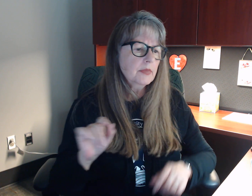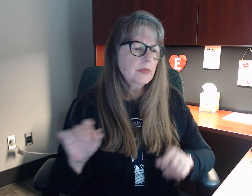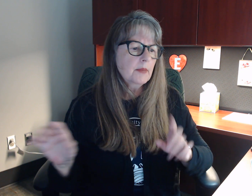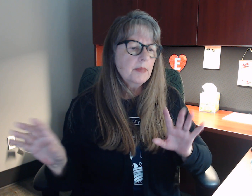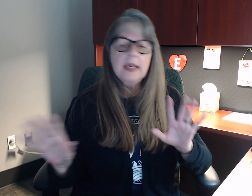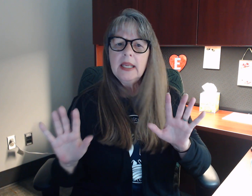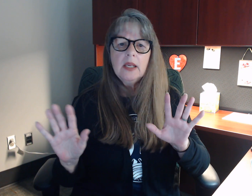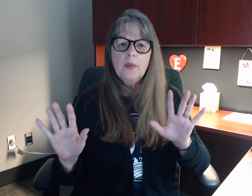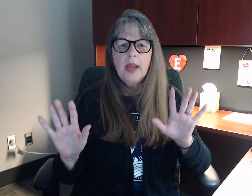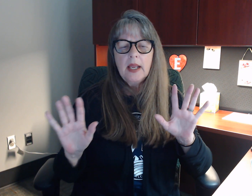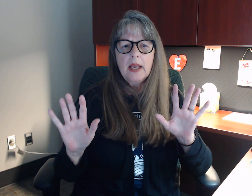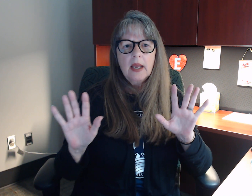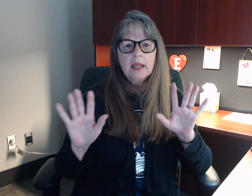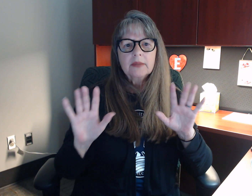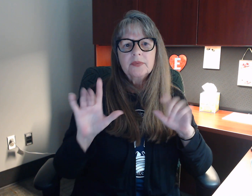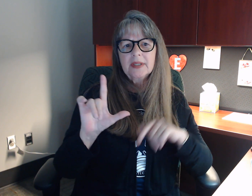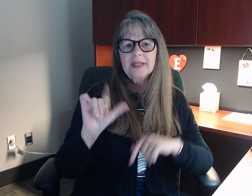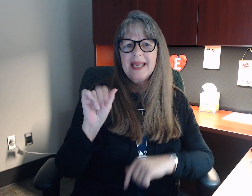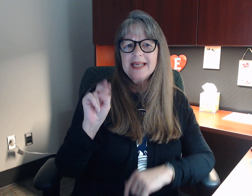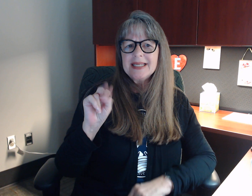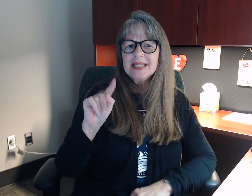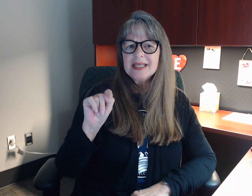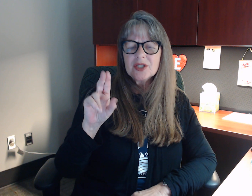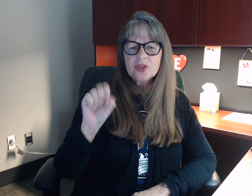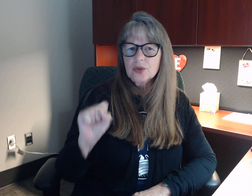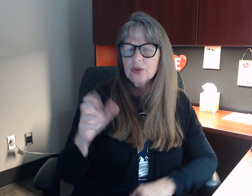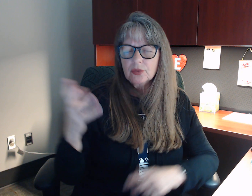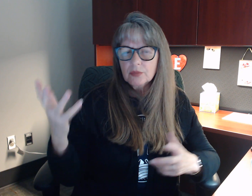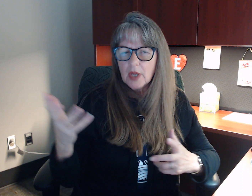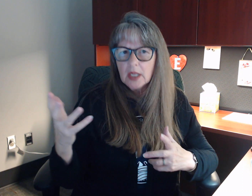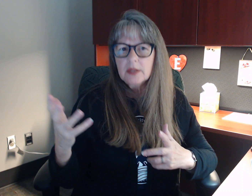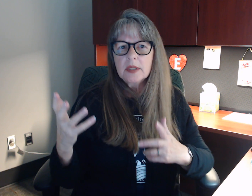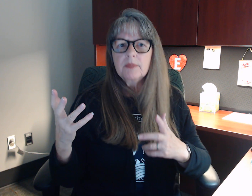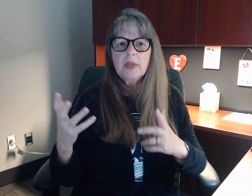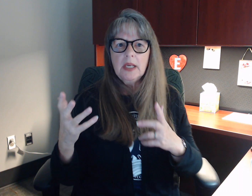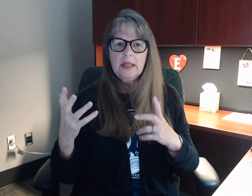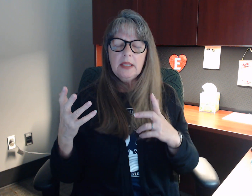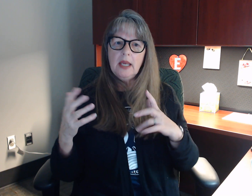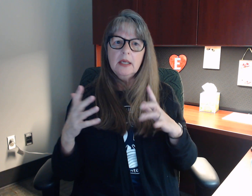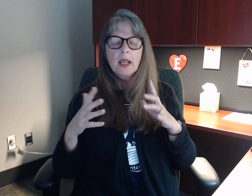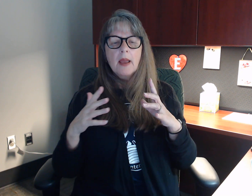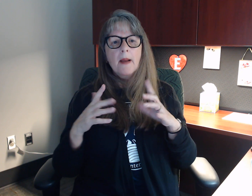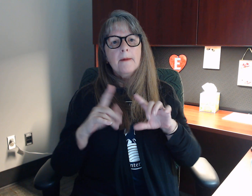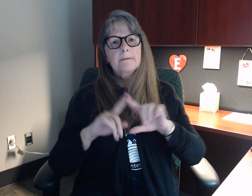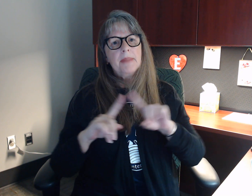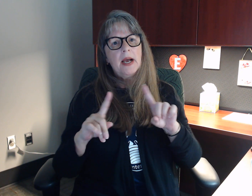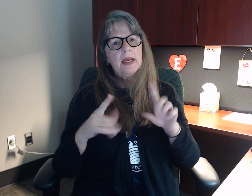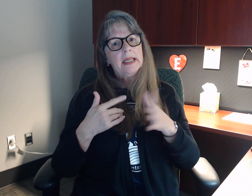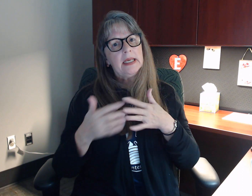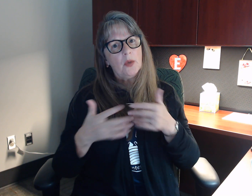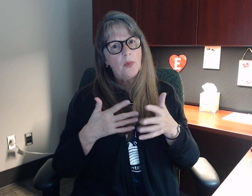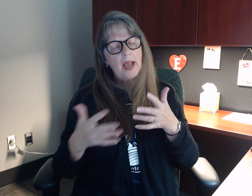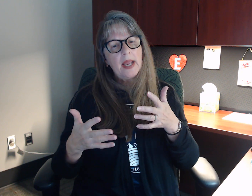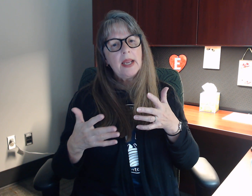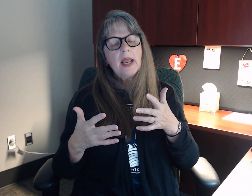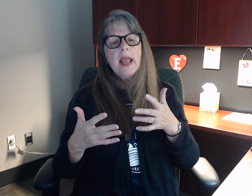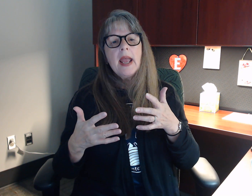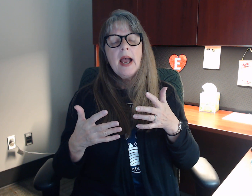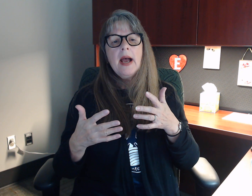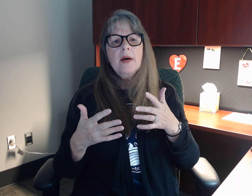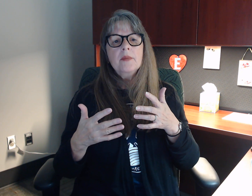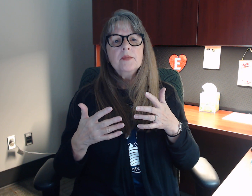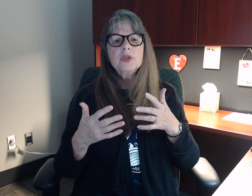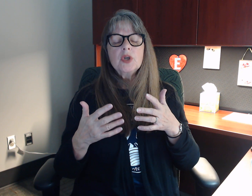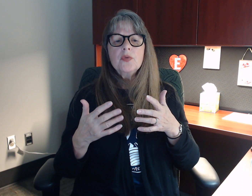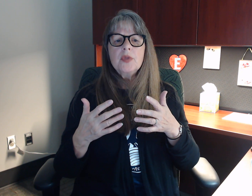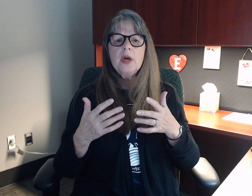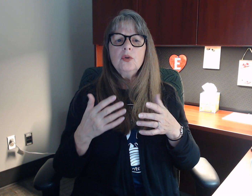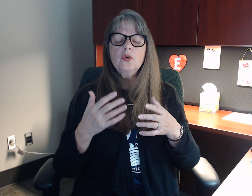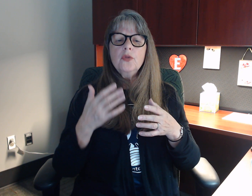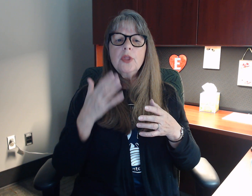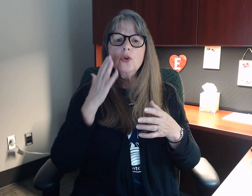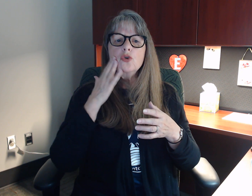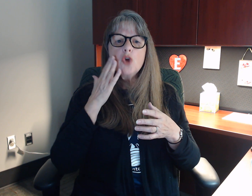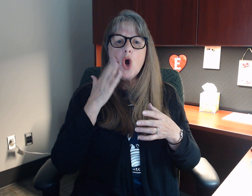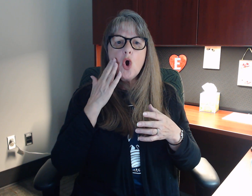But anyway, the Lantus or something like that. But anyway, So they'll know